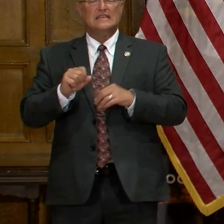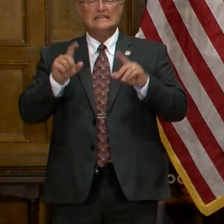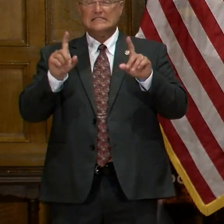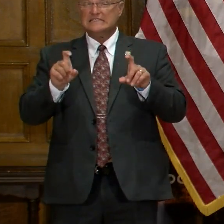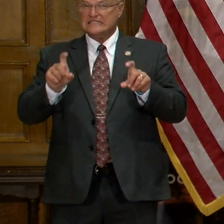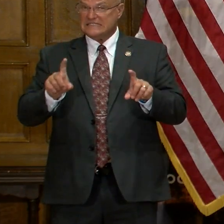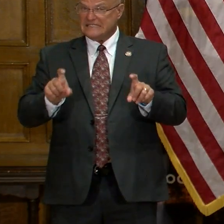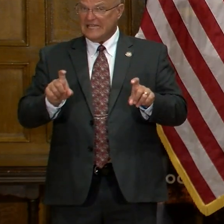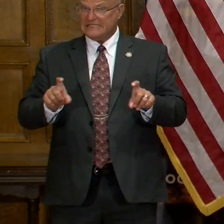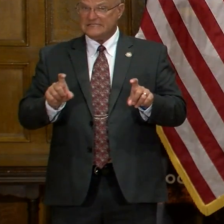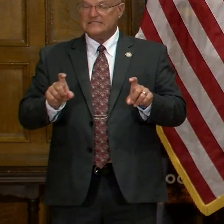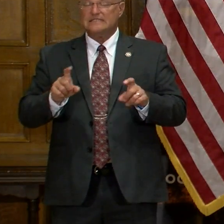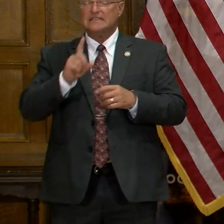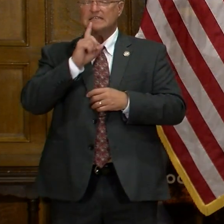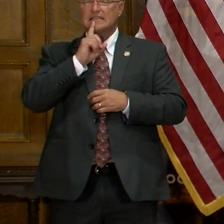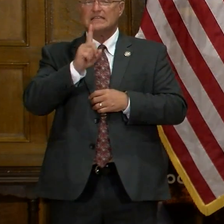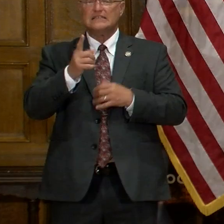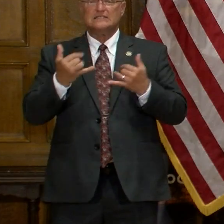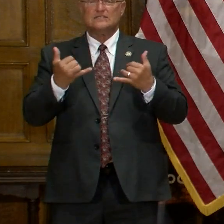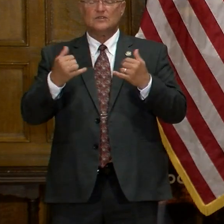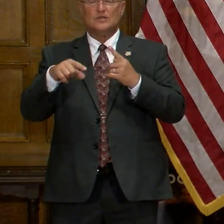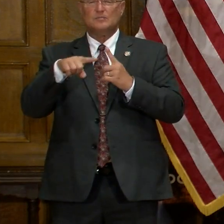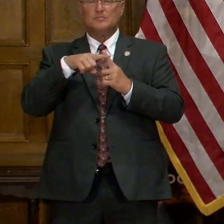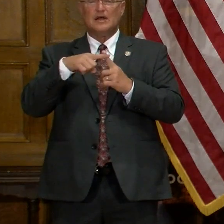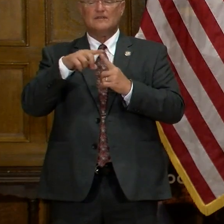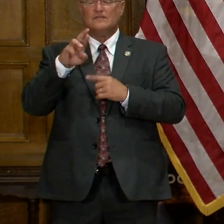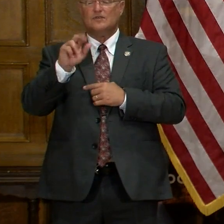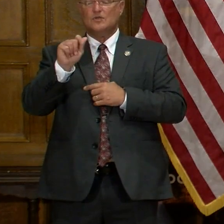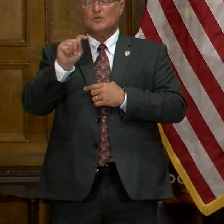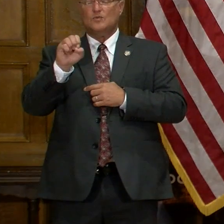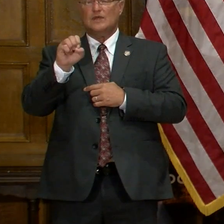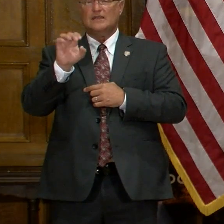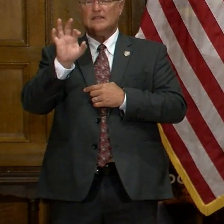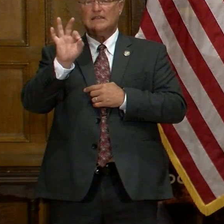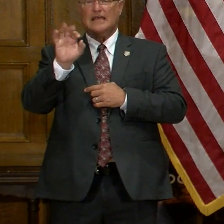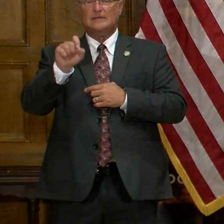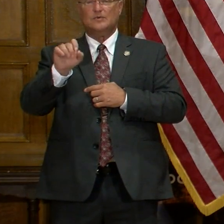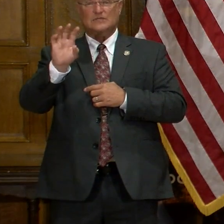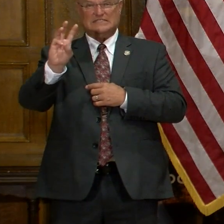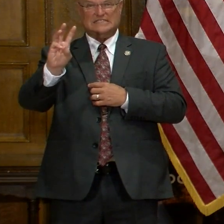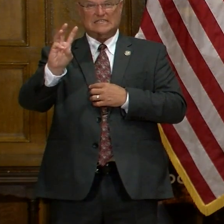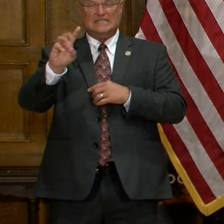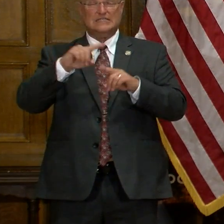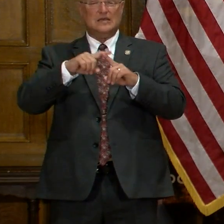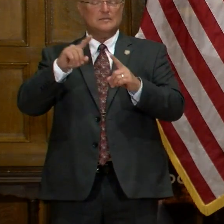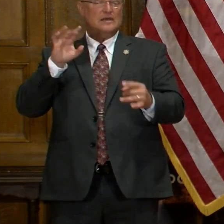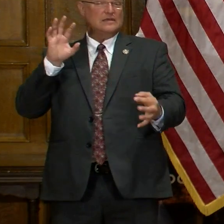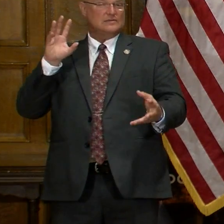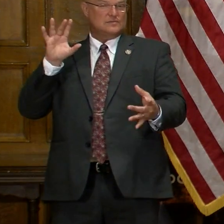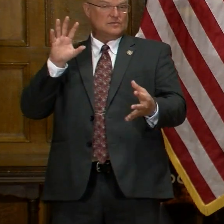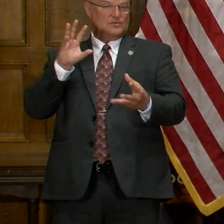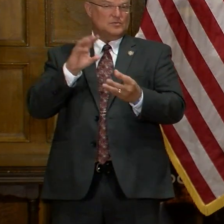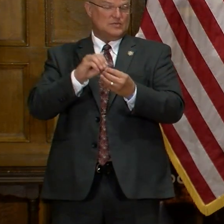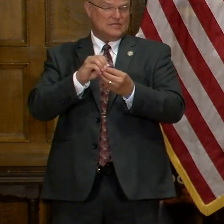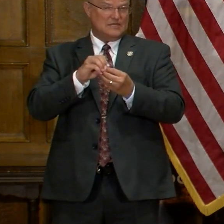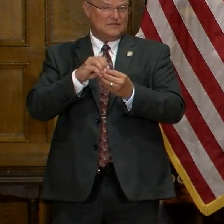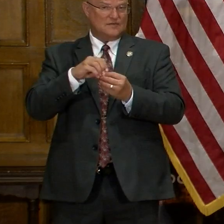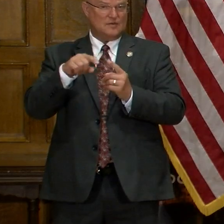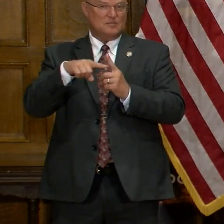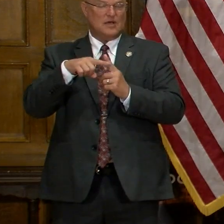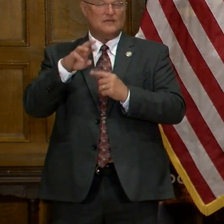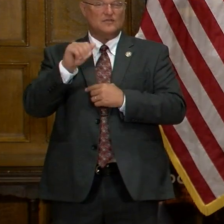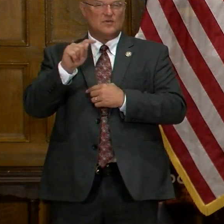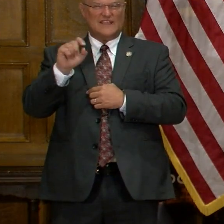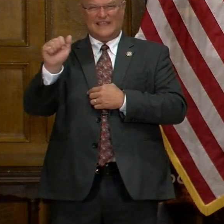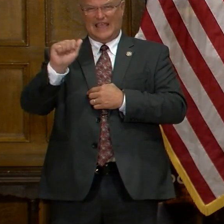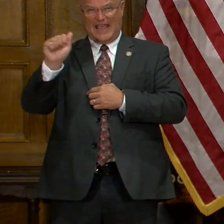as mentioned, is currently at a positivity rate of 9.6. But our cumulative positivity rate, that is rolling, if you